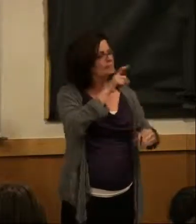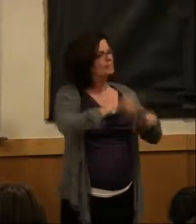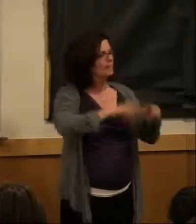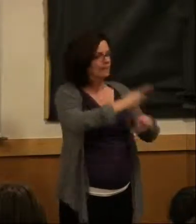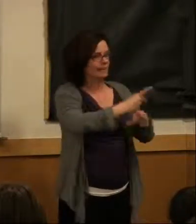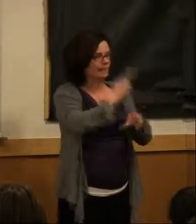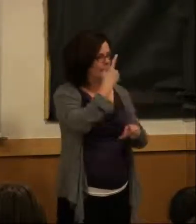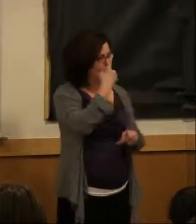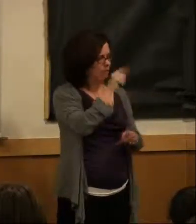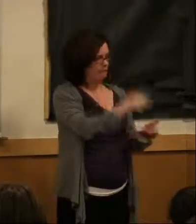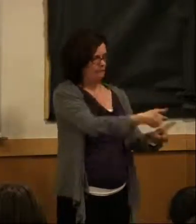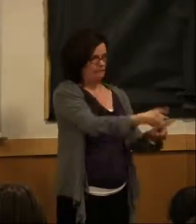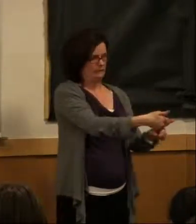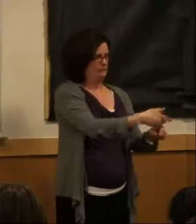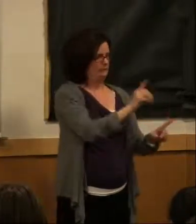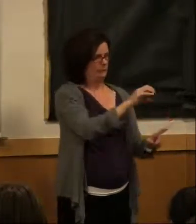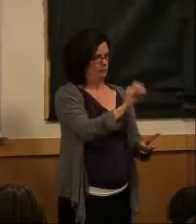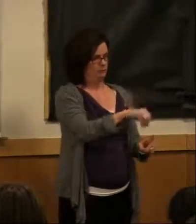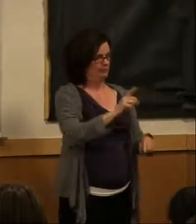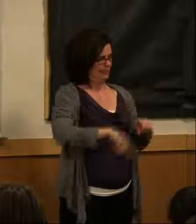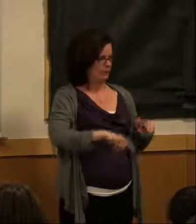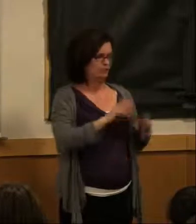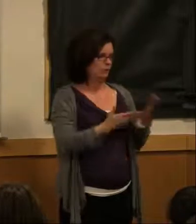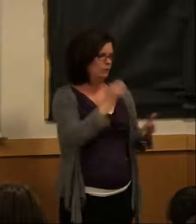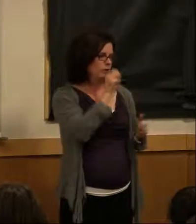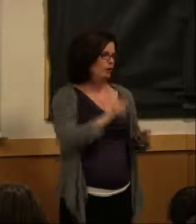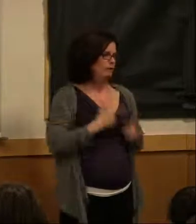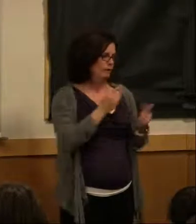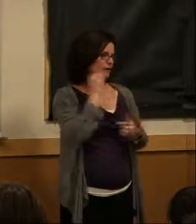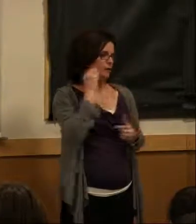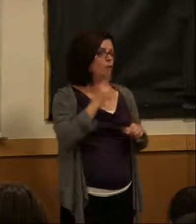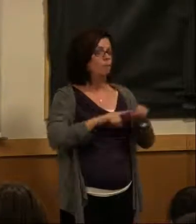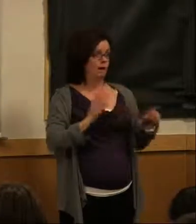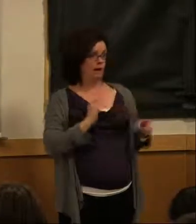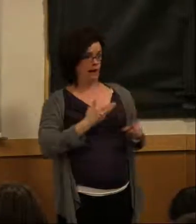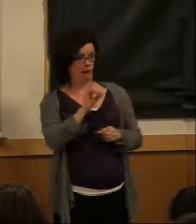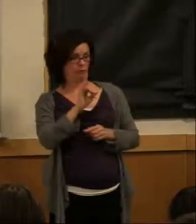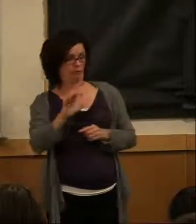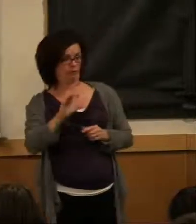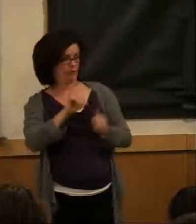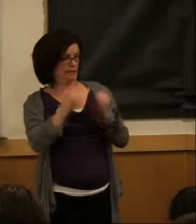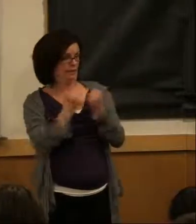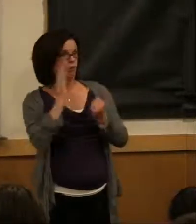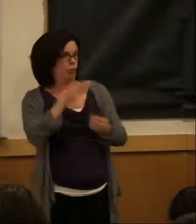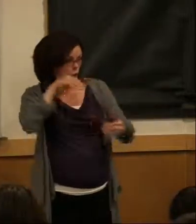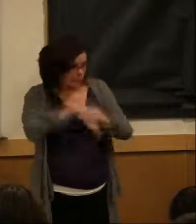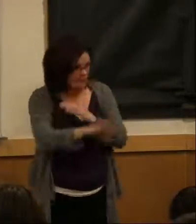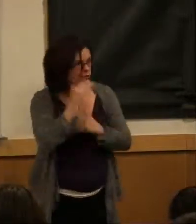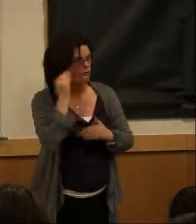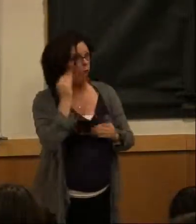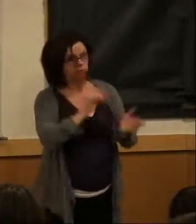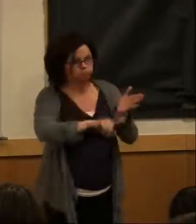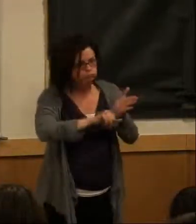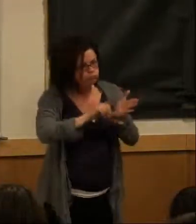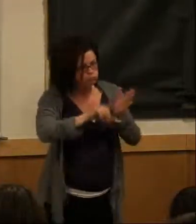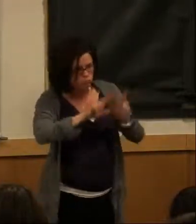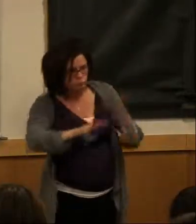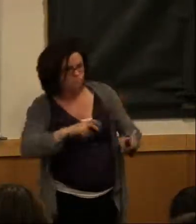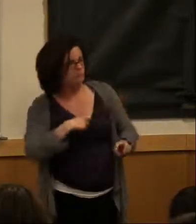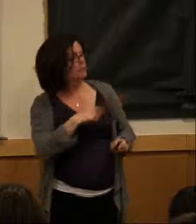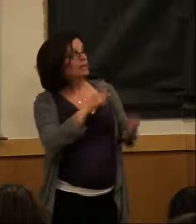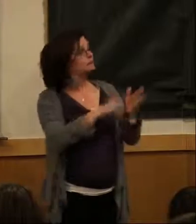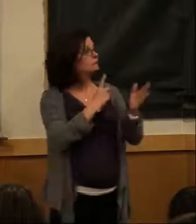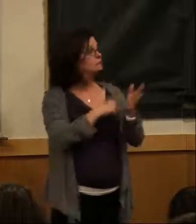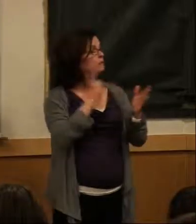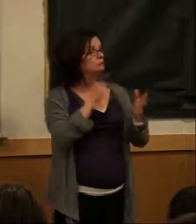themselves. And we're definitely going into their homes to check. And we do occasionally do